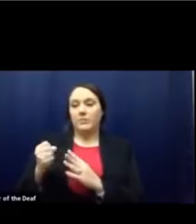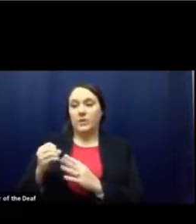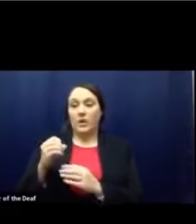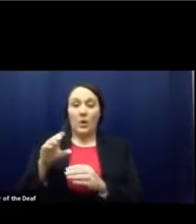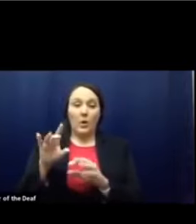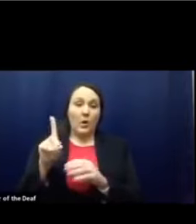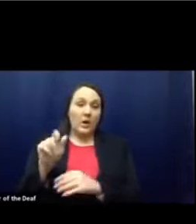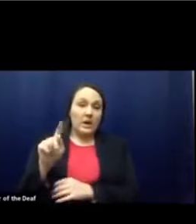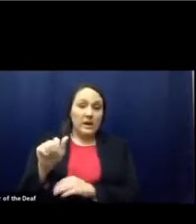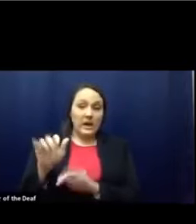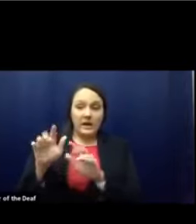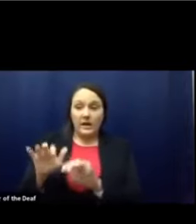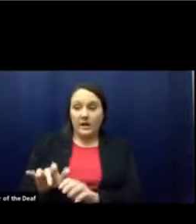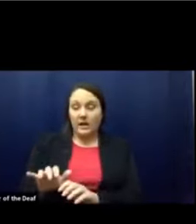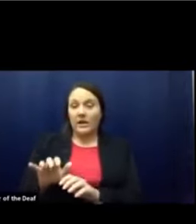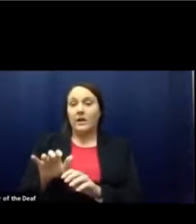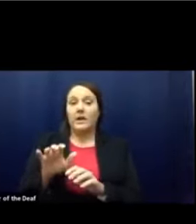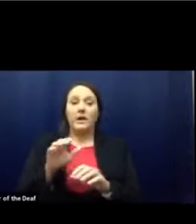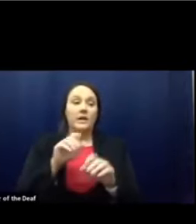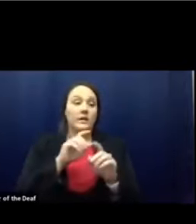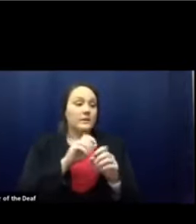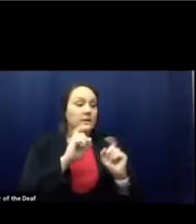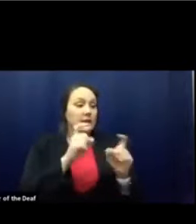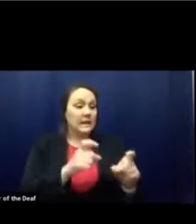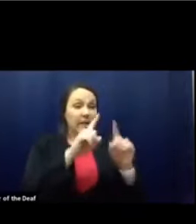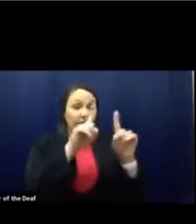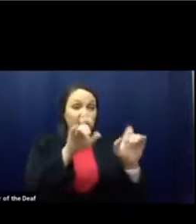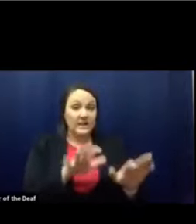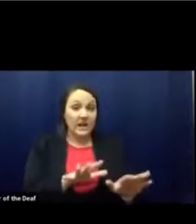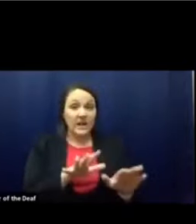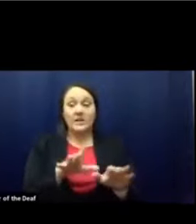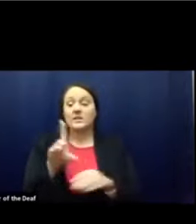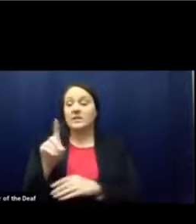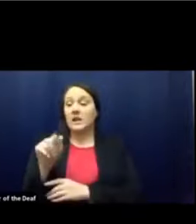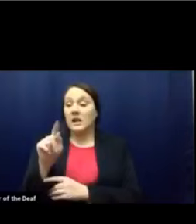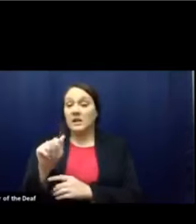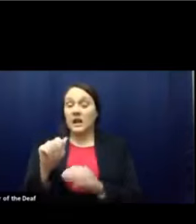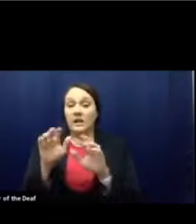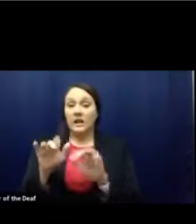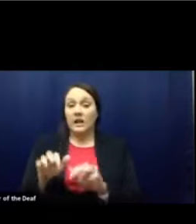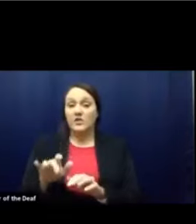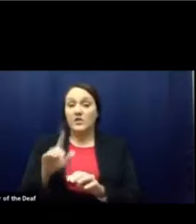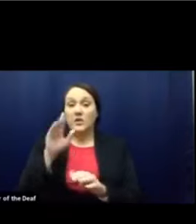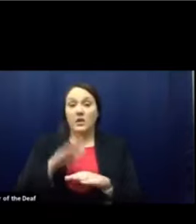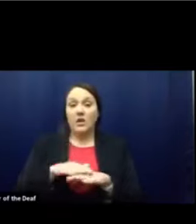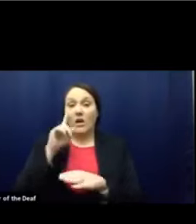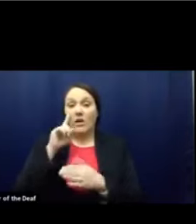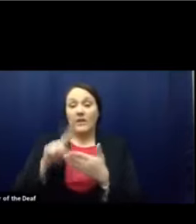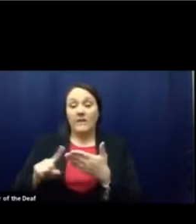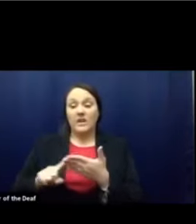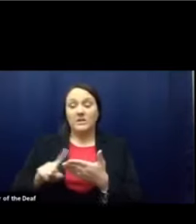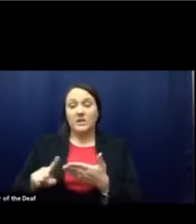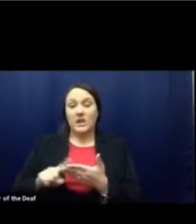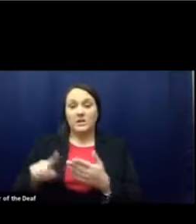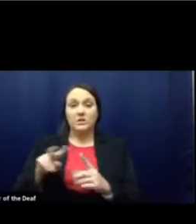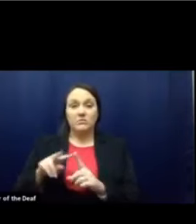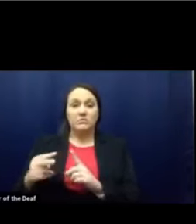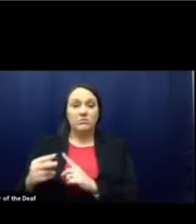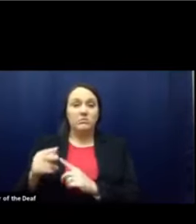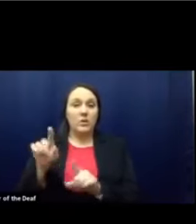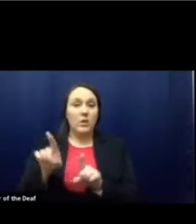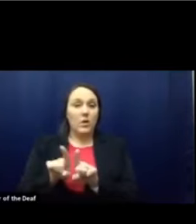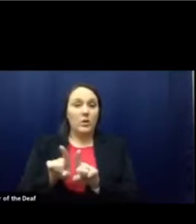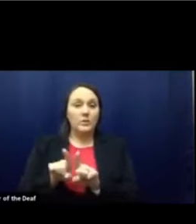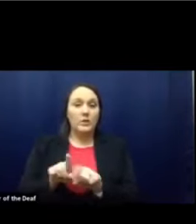entry to administering the test, and then also data entry on the investigation side as well, are just most of